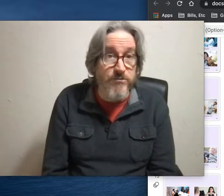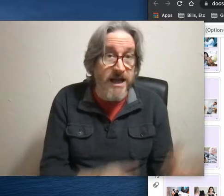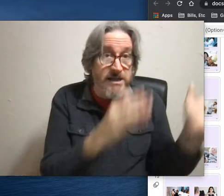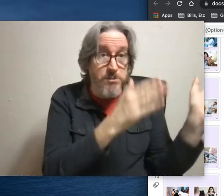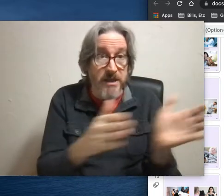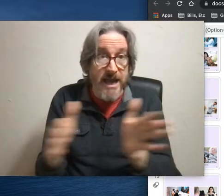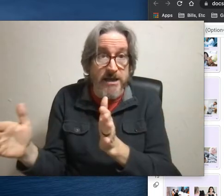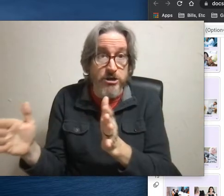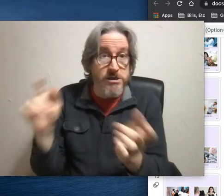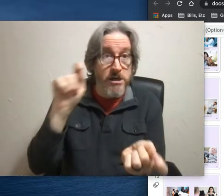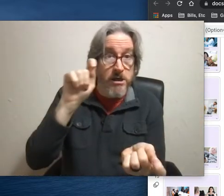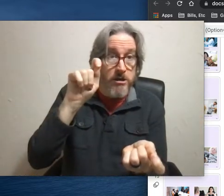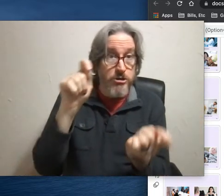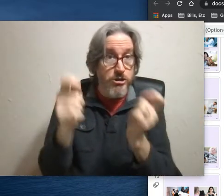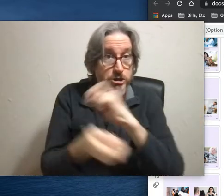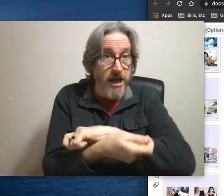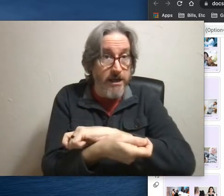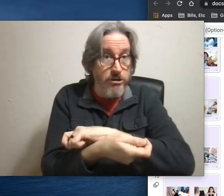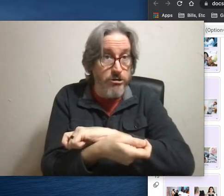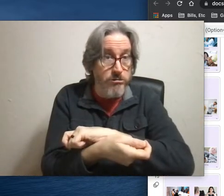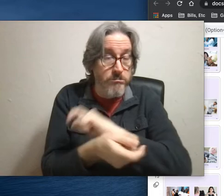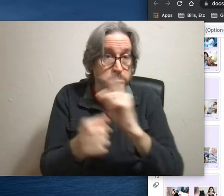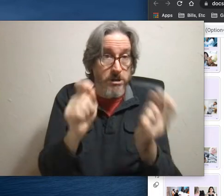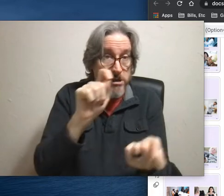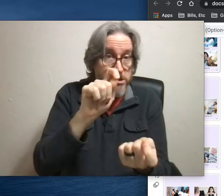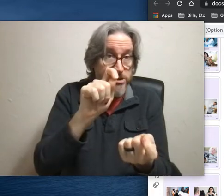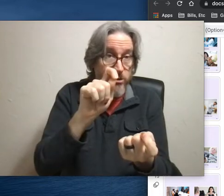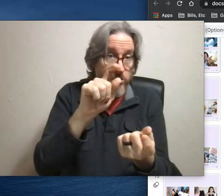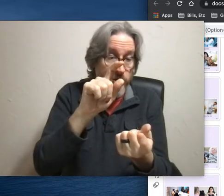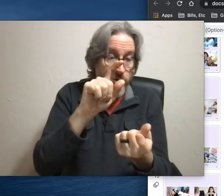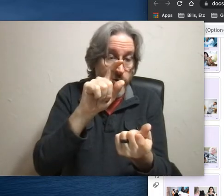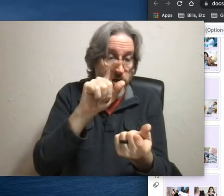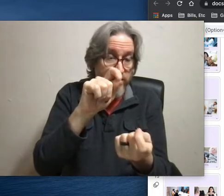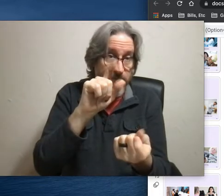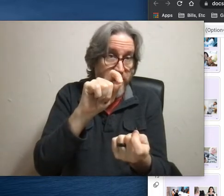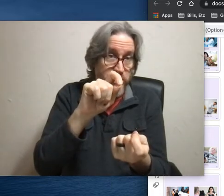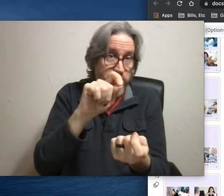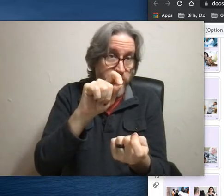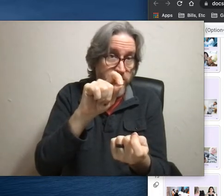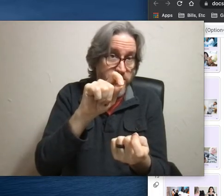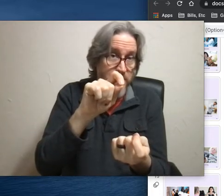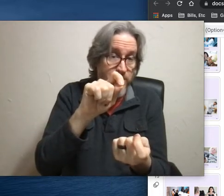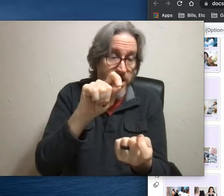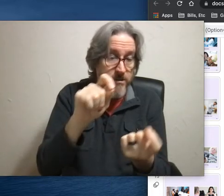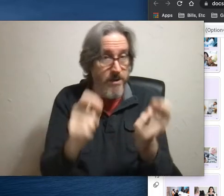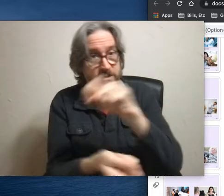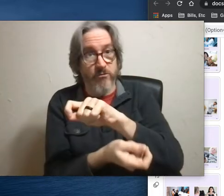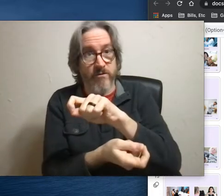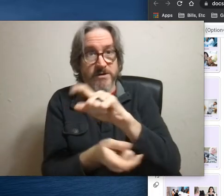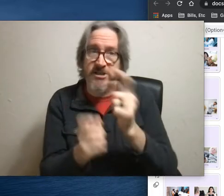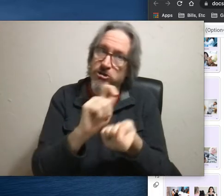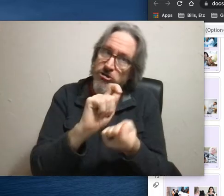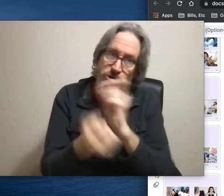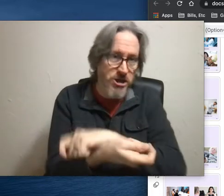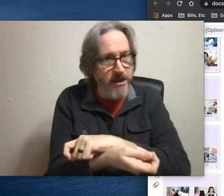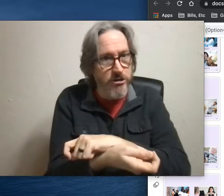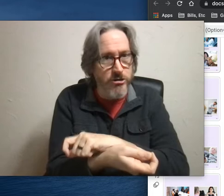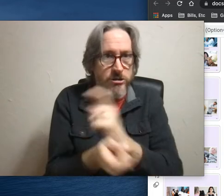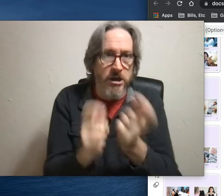Change of plans, change. So you kind of pinch top and bottom and then reverse,